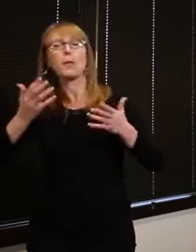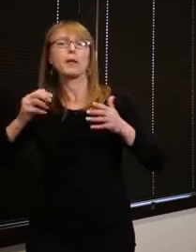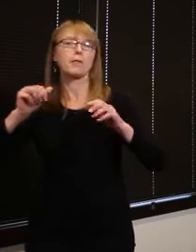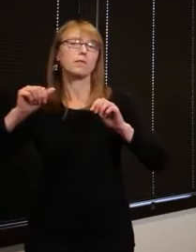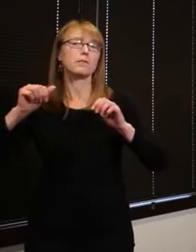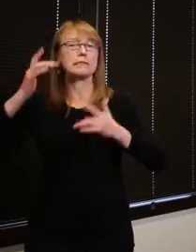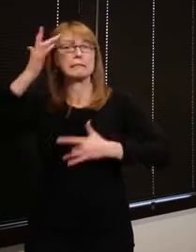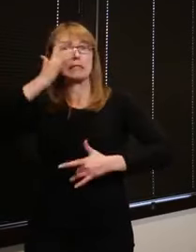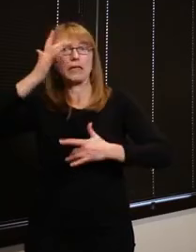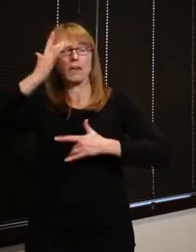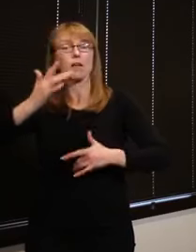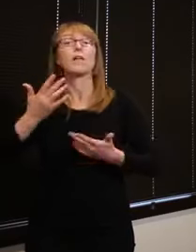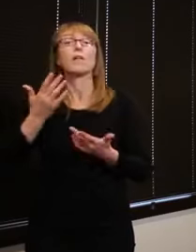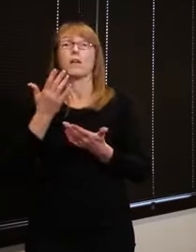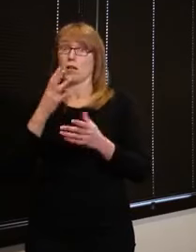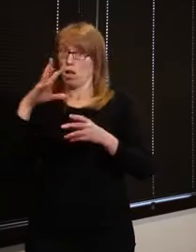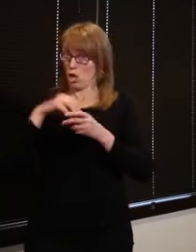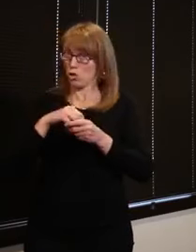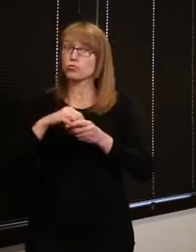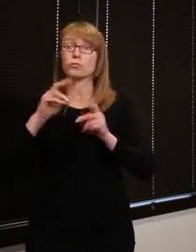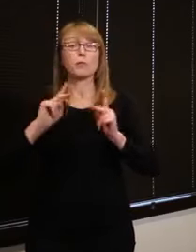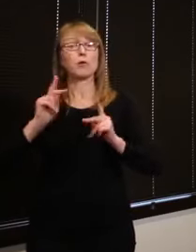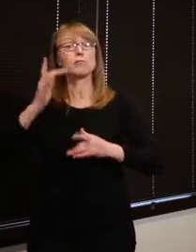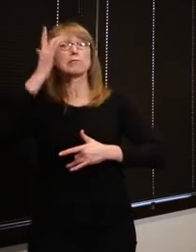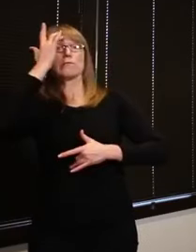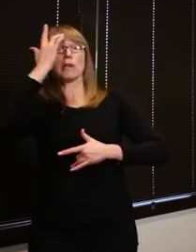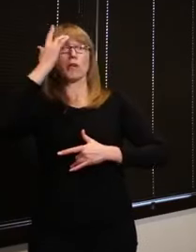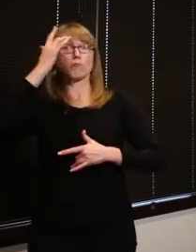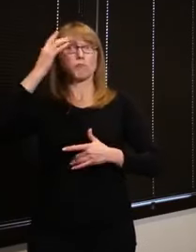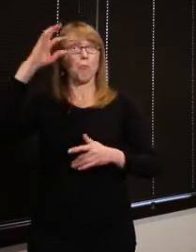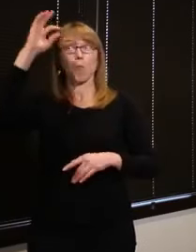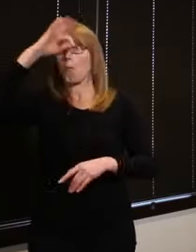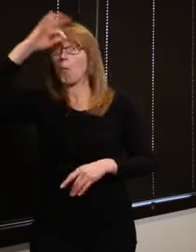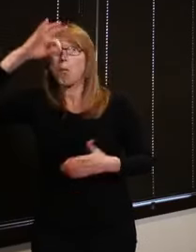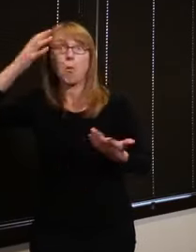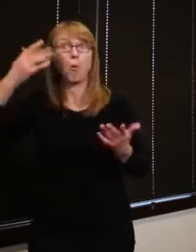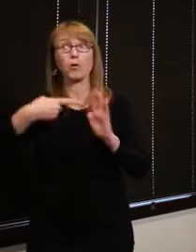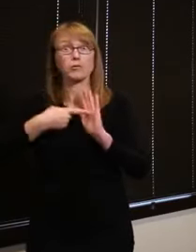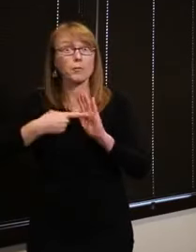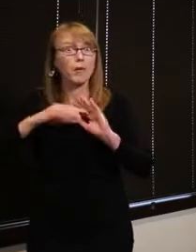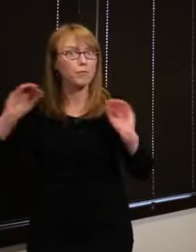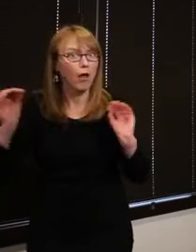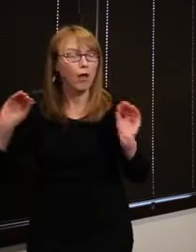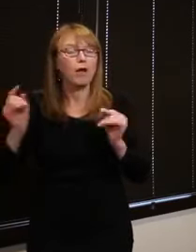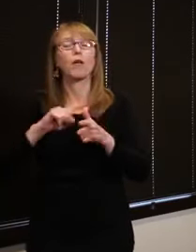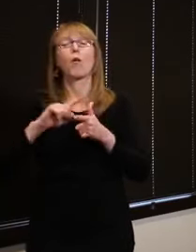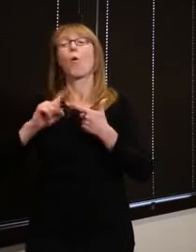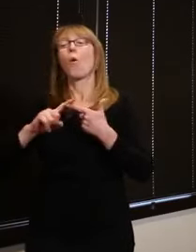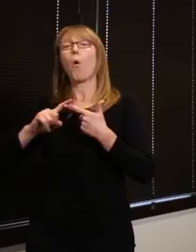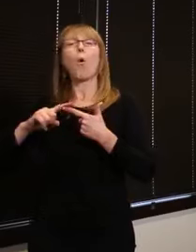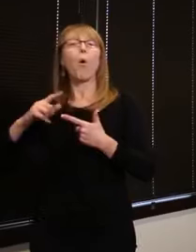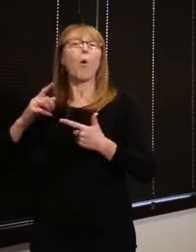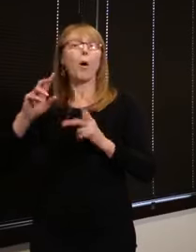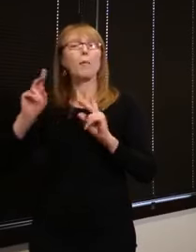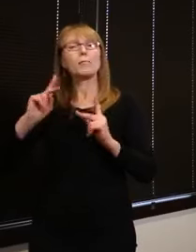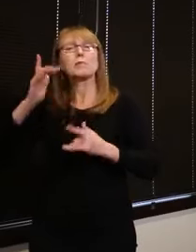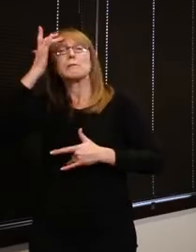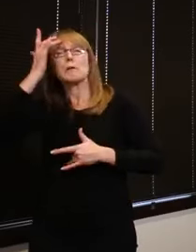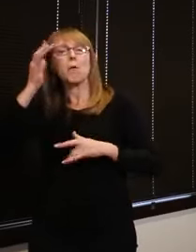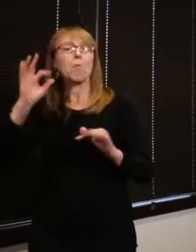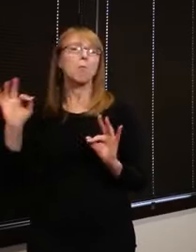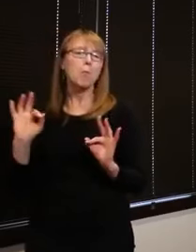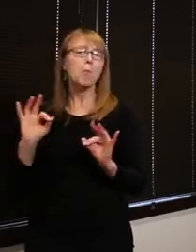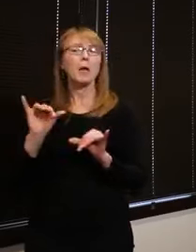get tested and became positive, and all, of course, those patients that have been hospitalized. And as you can